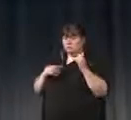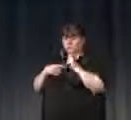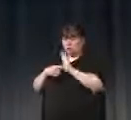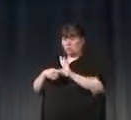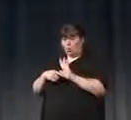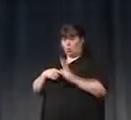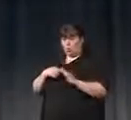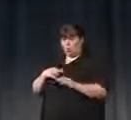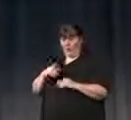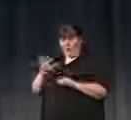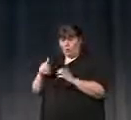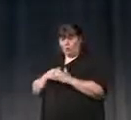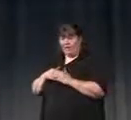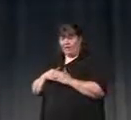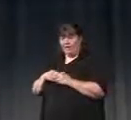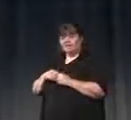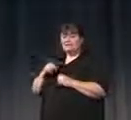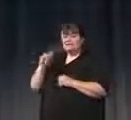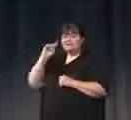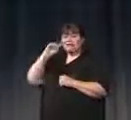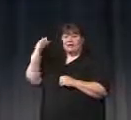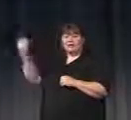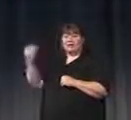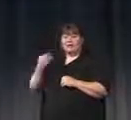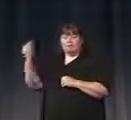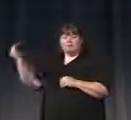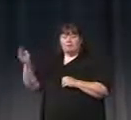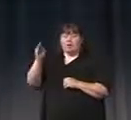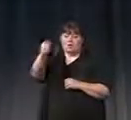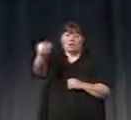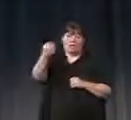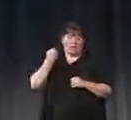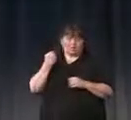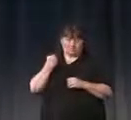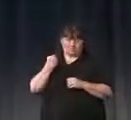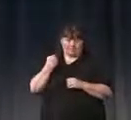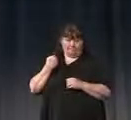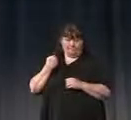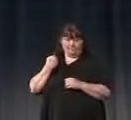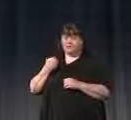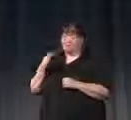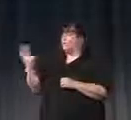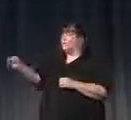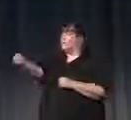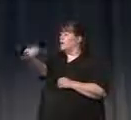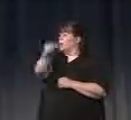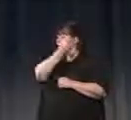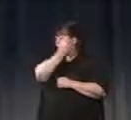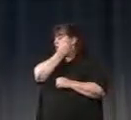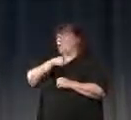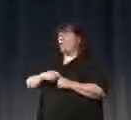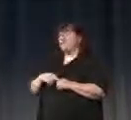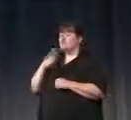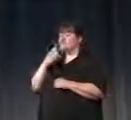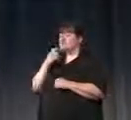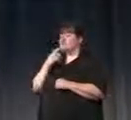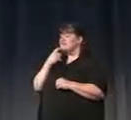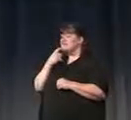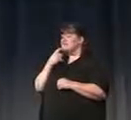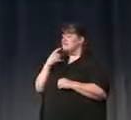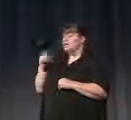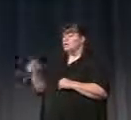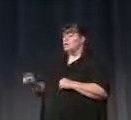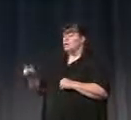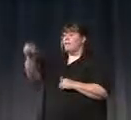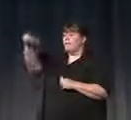where the sound would make a single reflection off the wall, travel to the ear. The red lines here show the paths where the sound would make